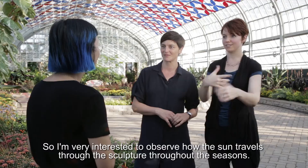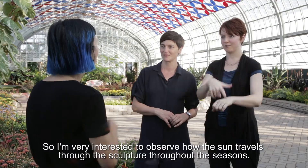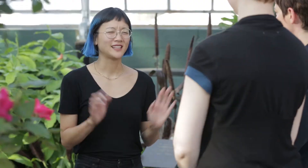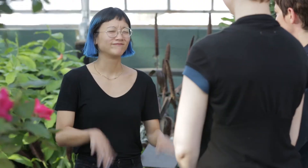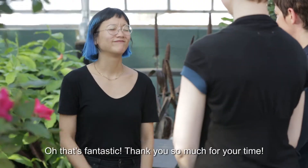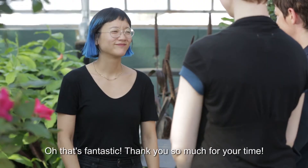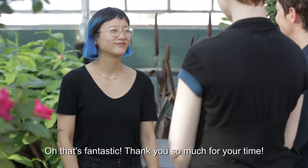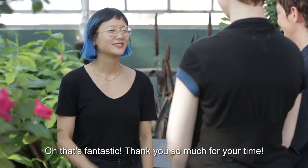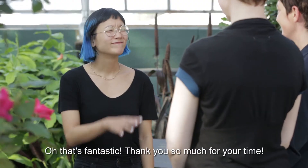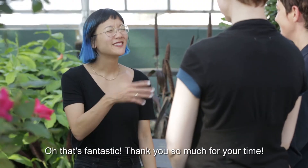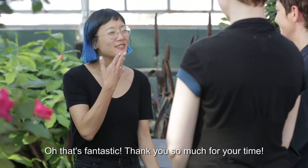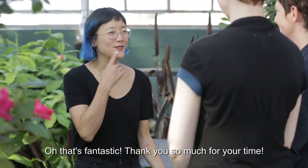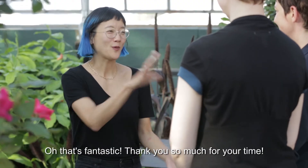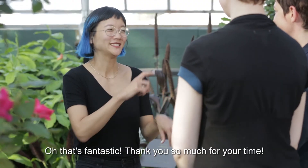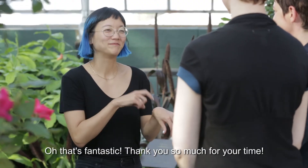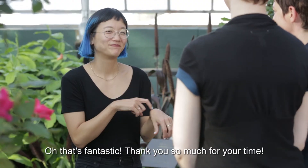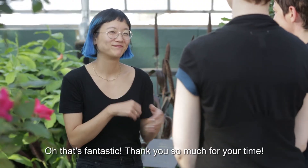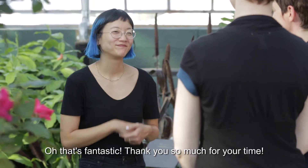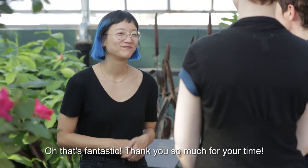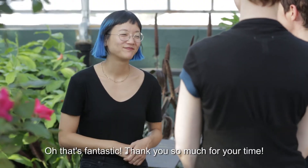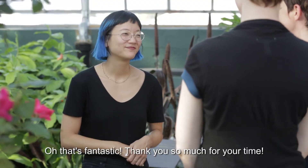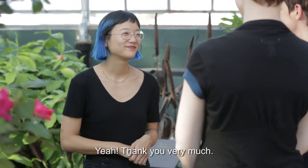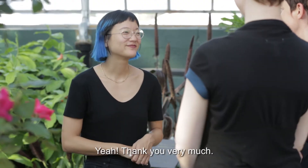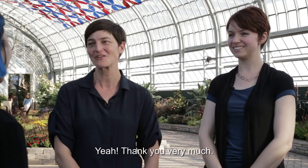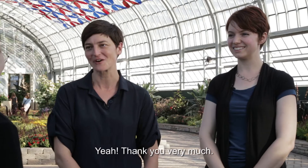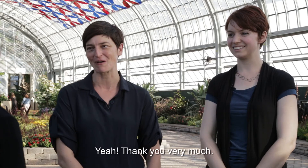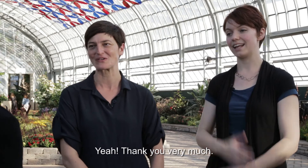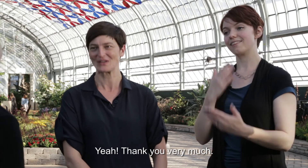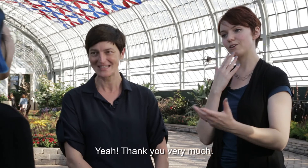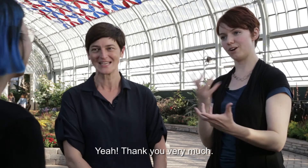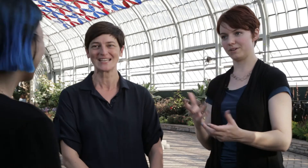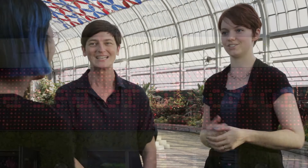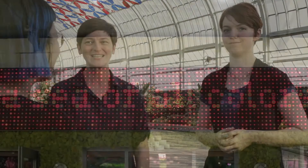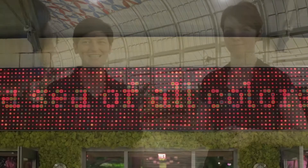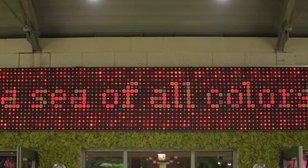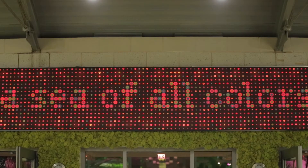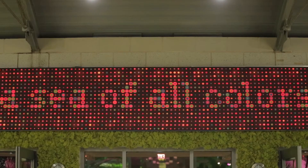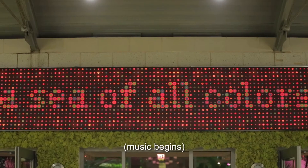Well, that's fantastic. Thank you so much for your time. Thank you very much.